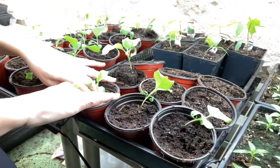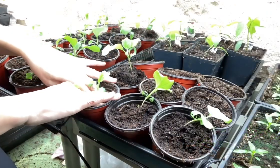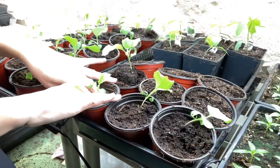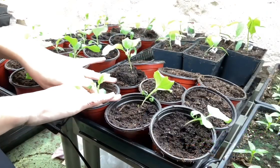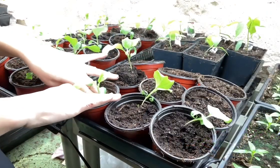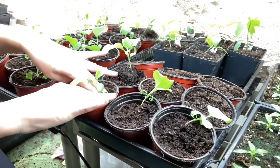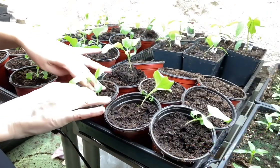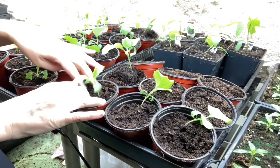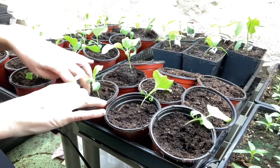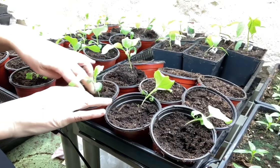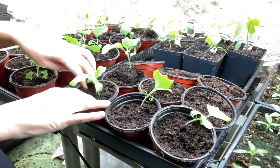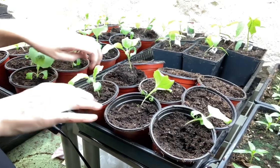potted up.